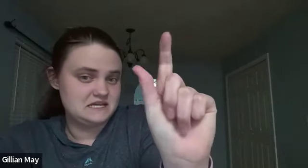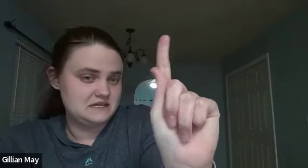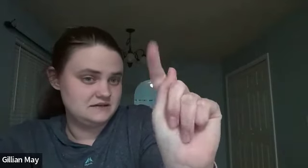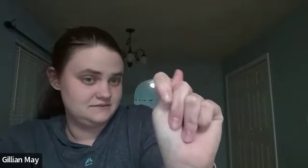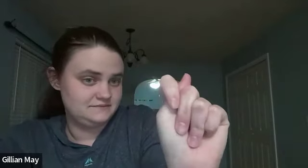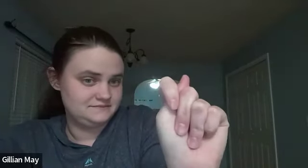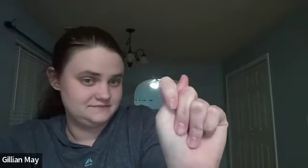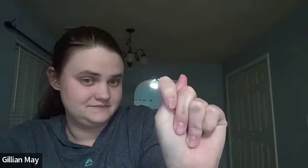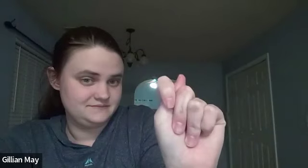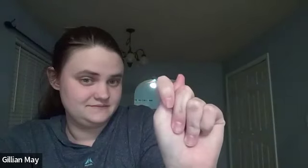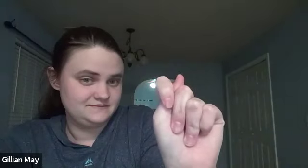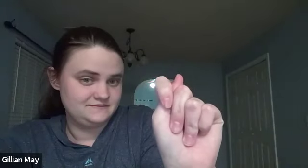T.